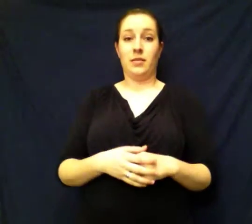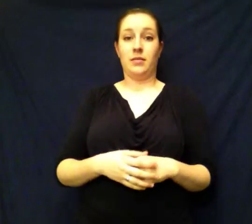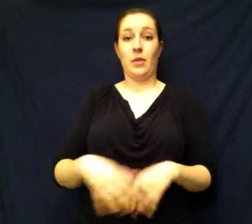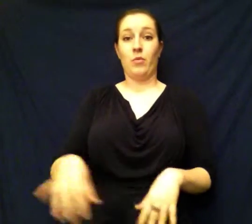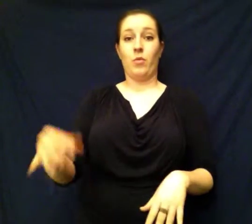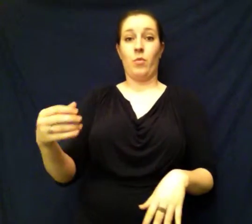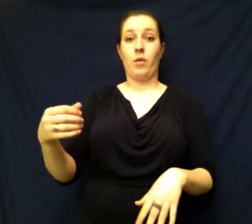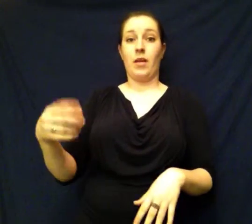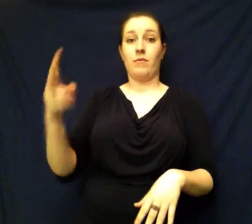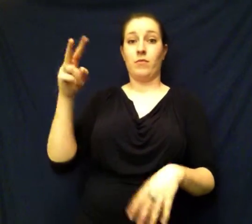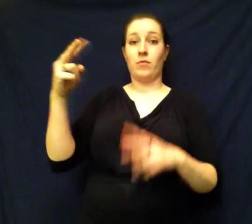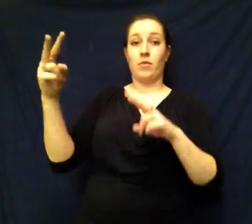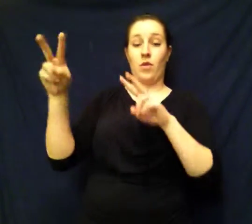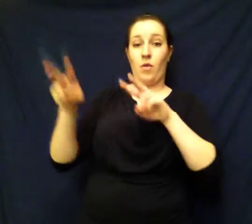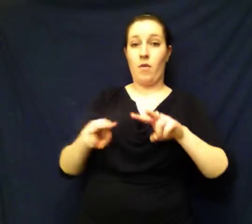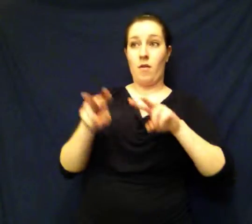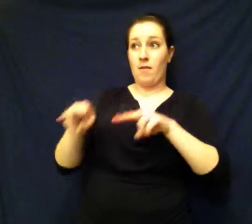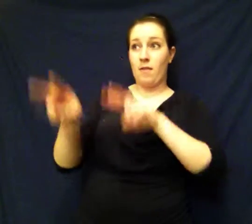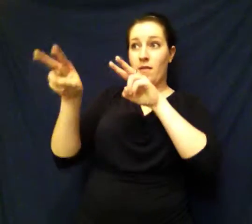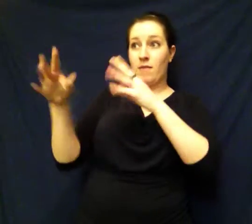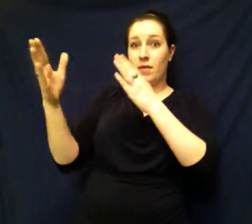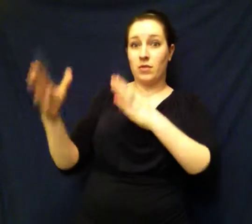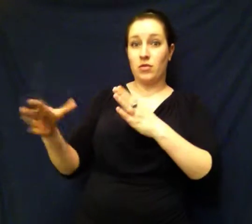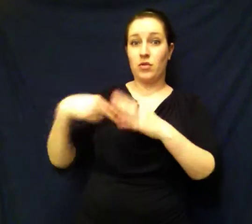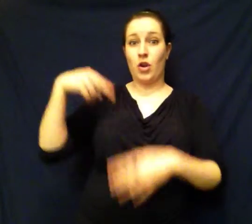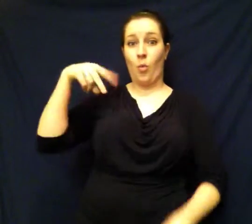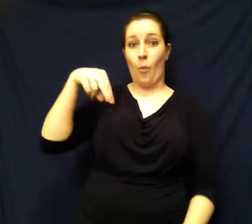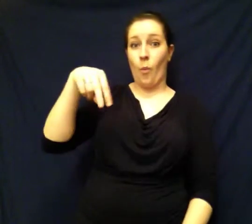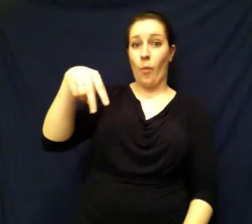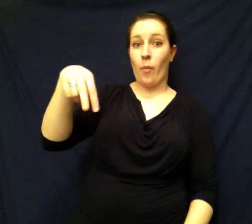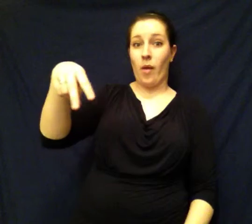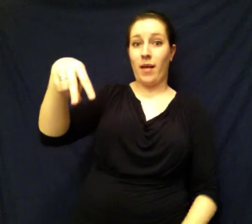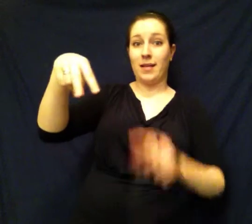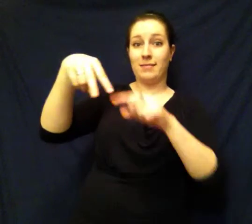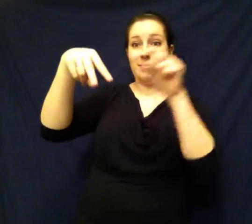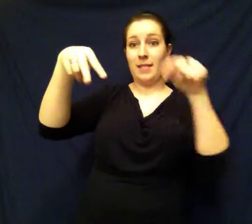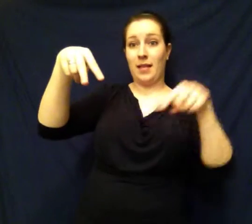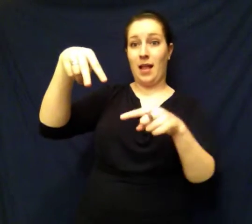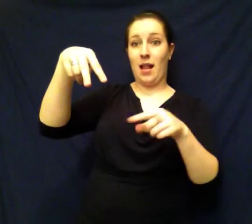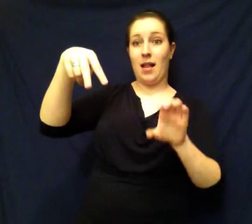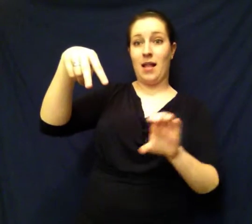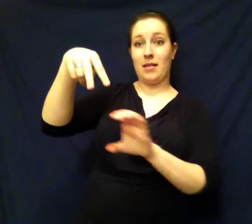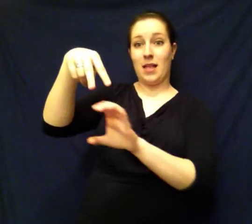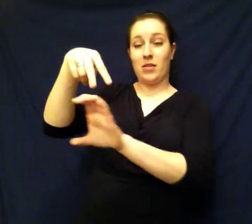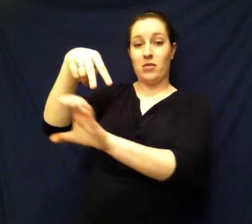old remains of that escape tunnel from 1945, and it's there for the future, and eventually we'll find another way